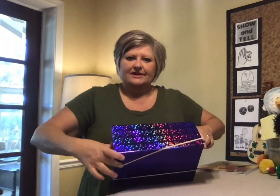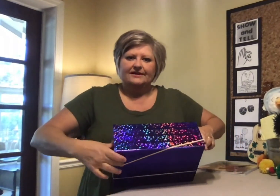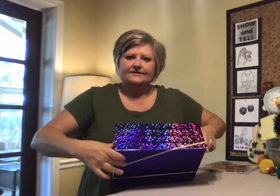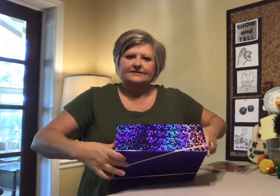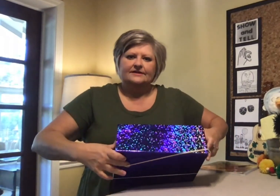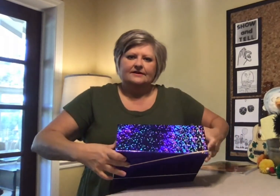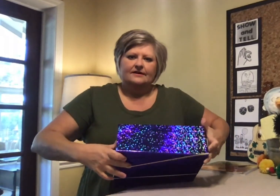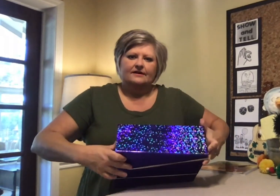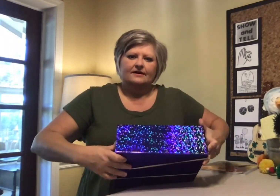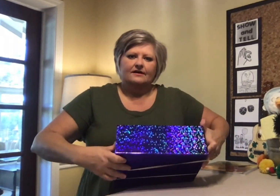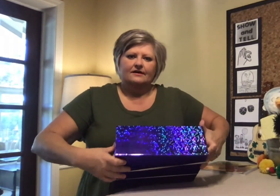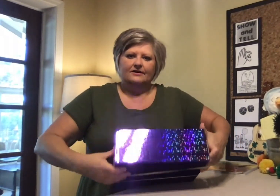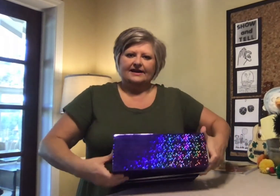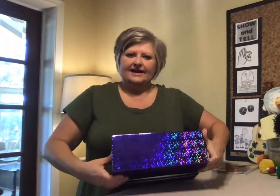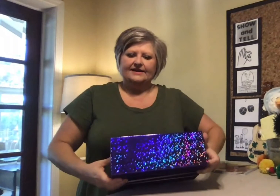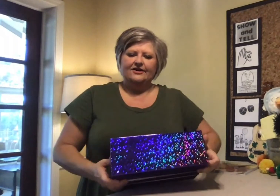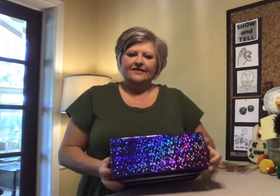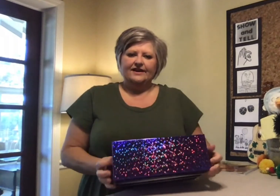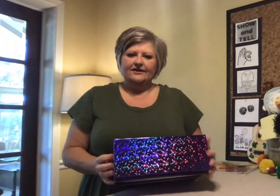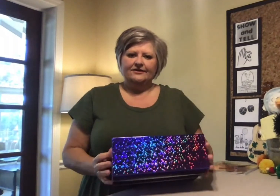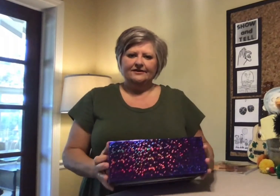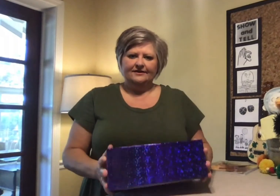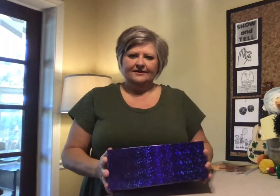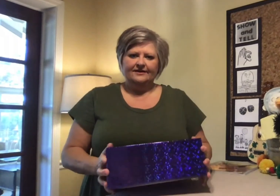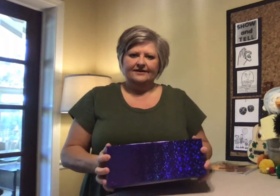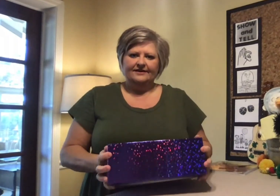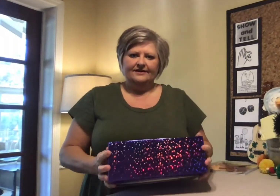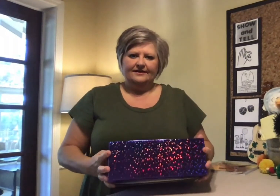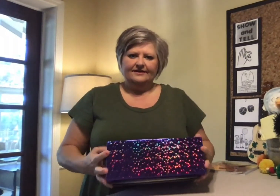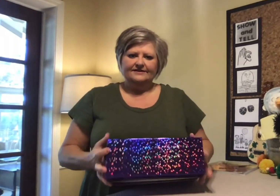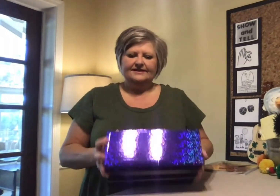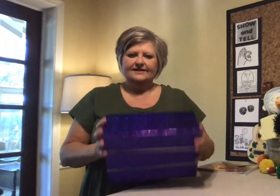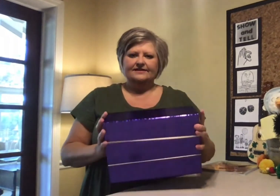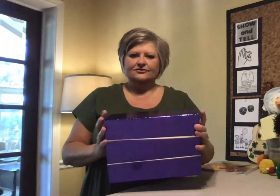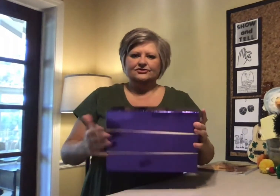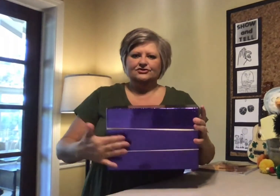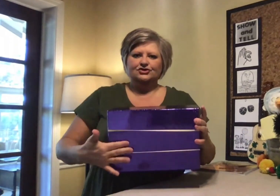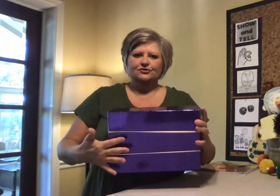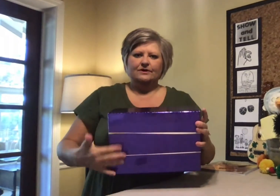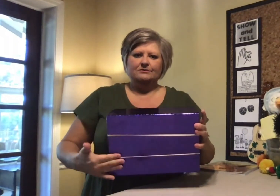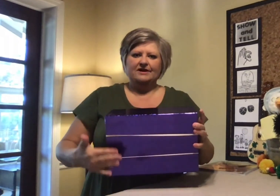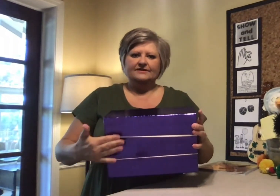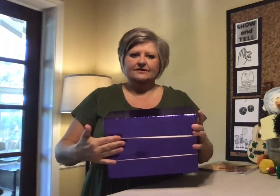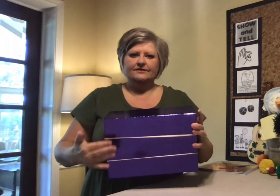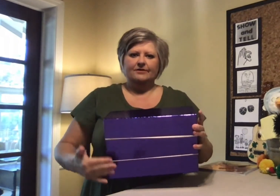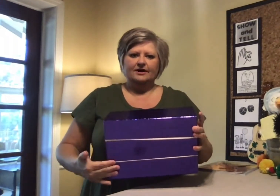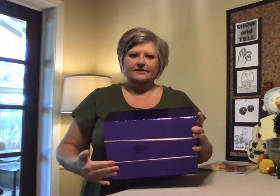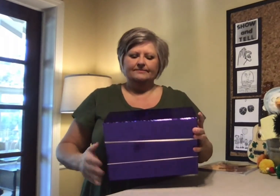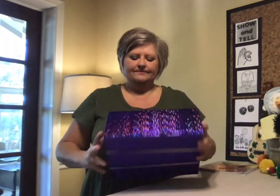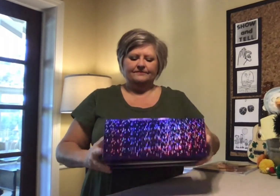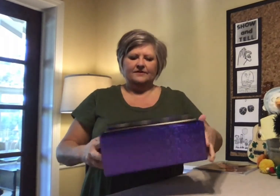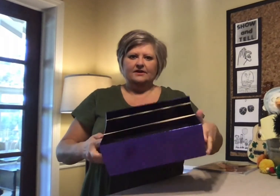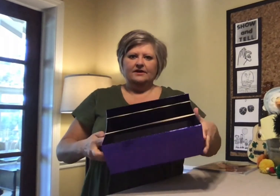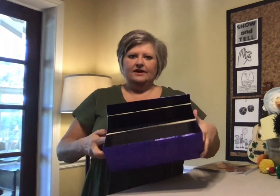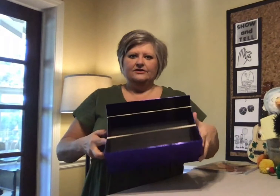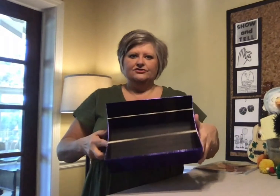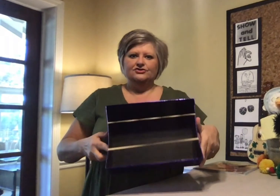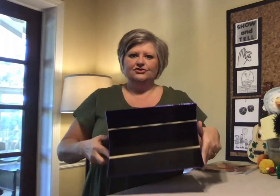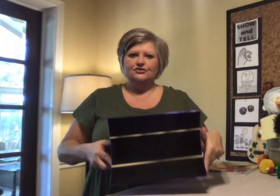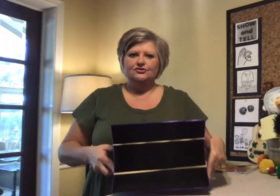band. Oh, I got it on there. See, there's 2 rubber bands on the bottom and 2